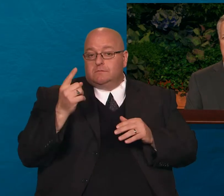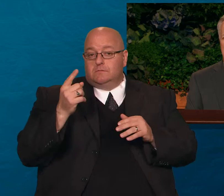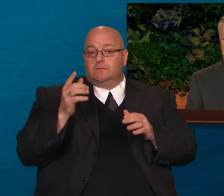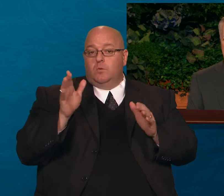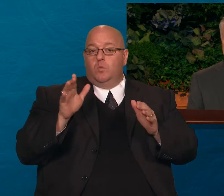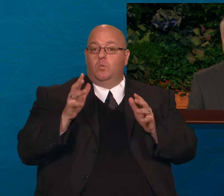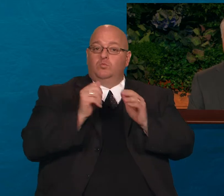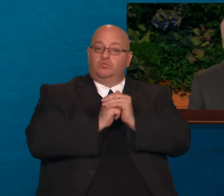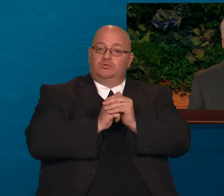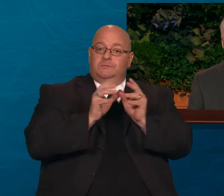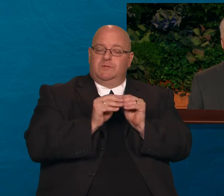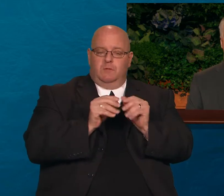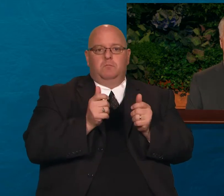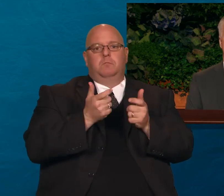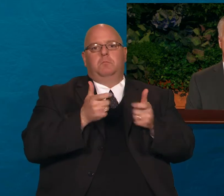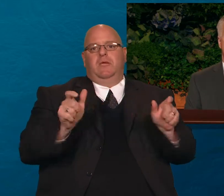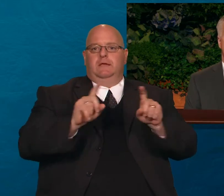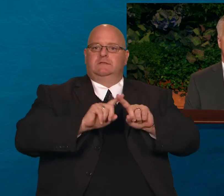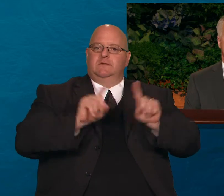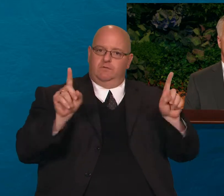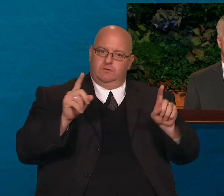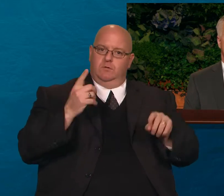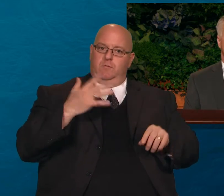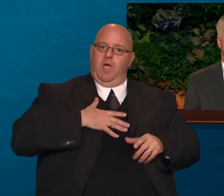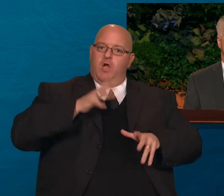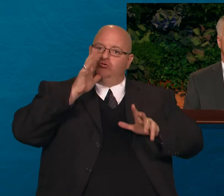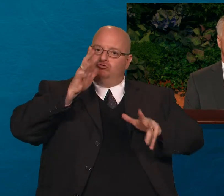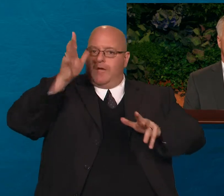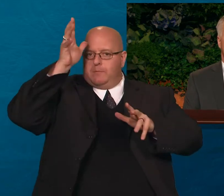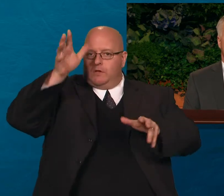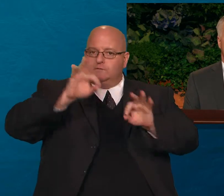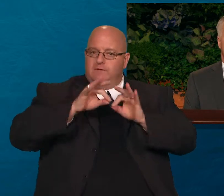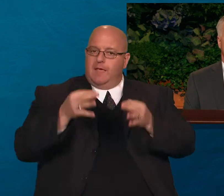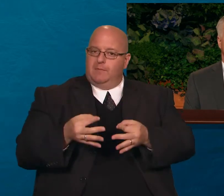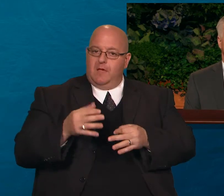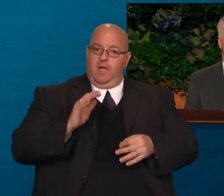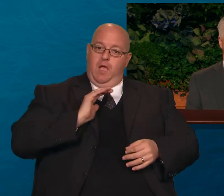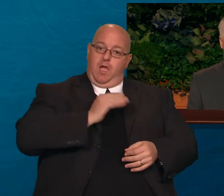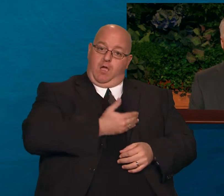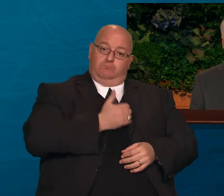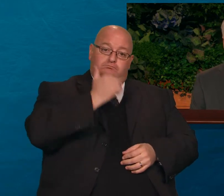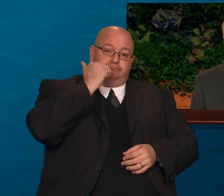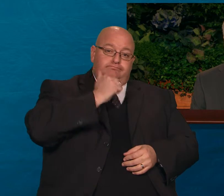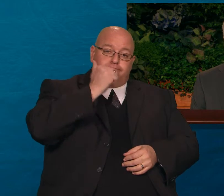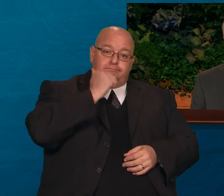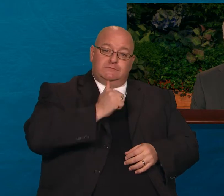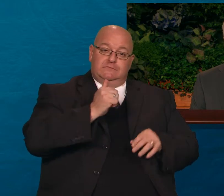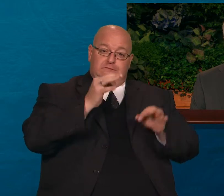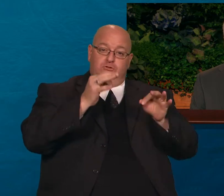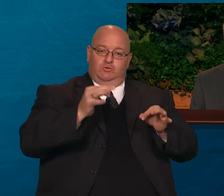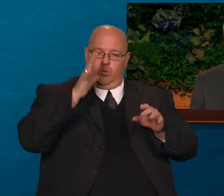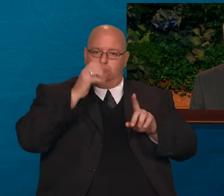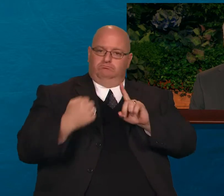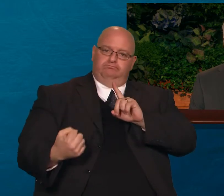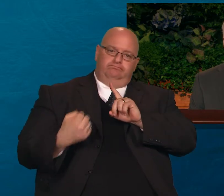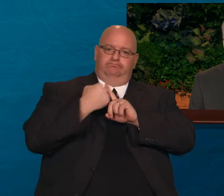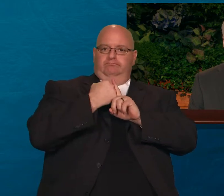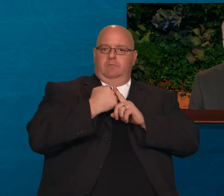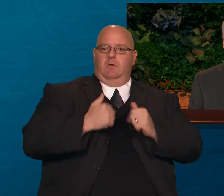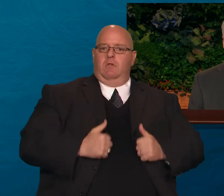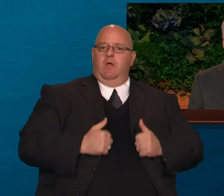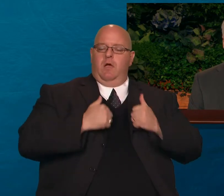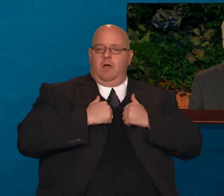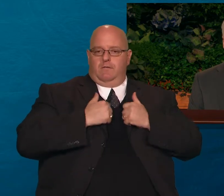made a significant difference in the lives of my grandparents' family, our everyday decisions will impact our lives